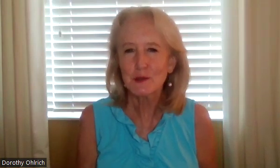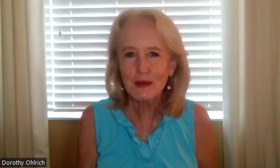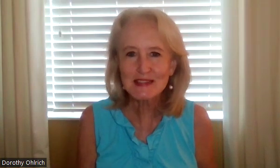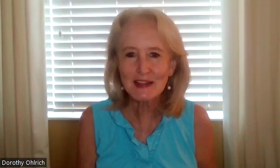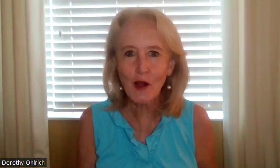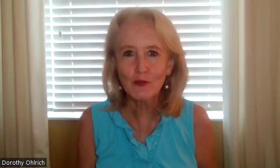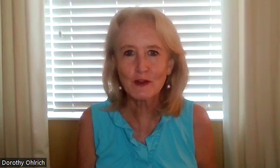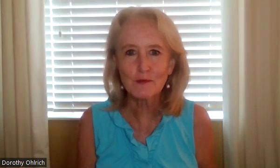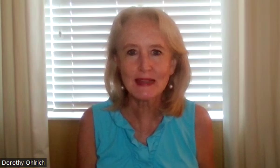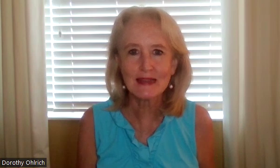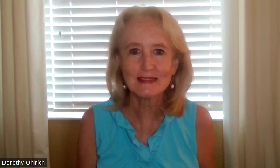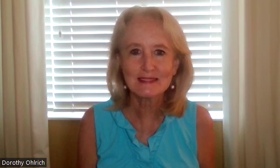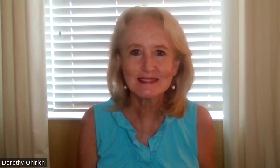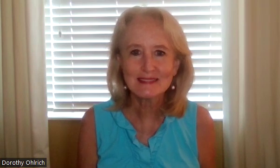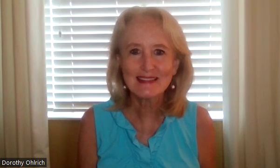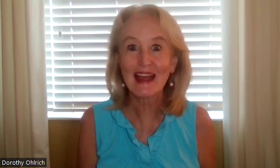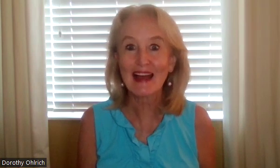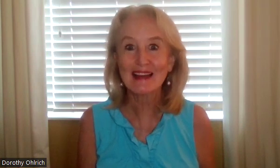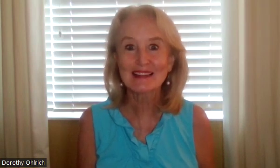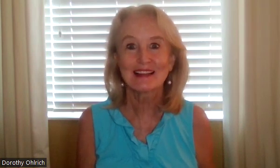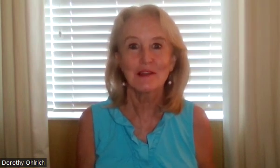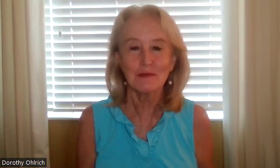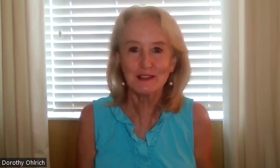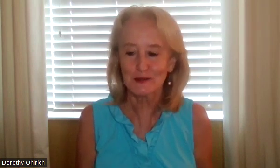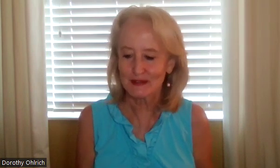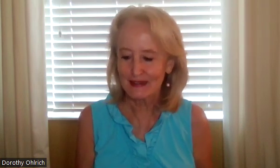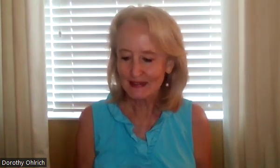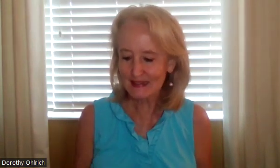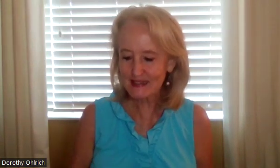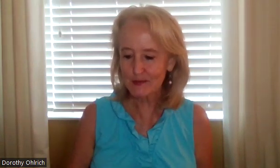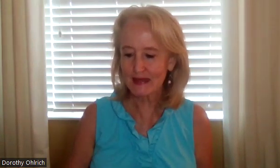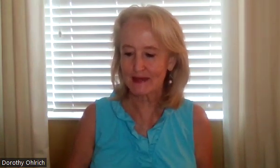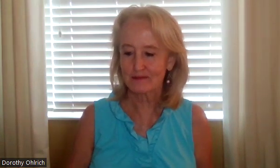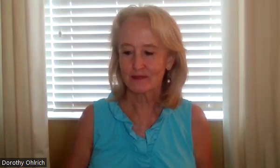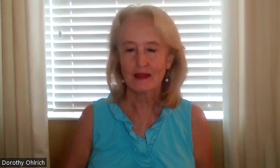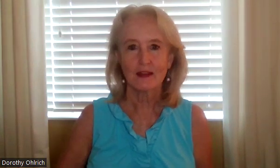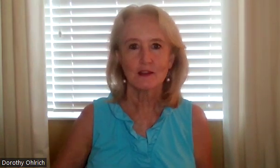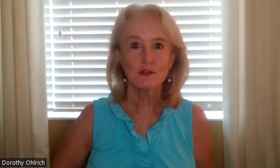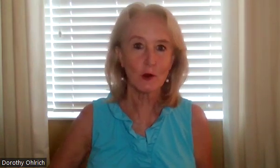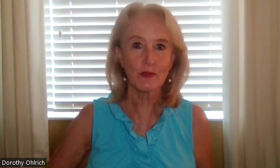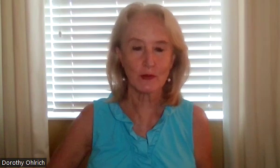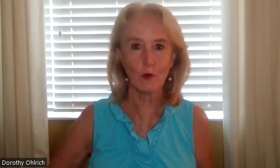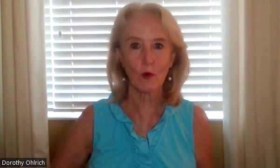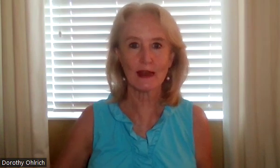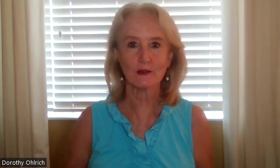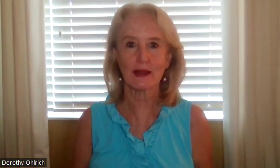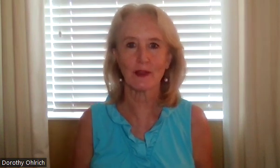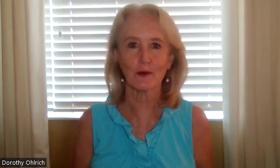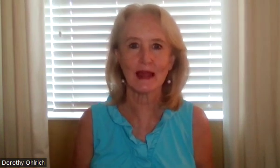you want to sing all 3 of them again? Yeah, me too. Let's sing them again. Start with The More We Get Together, okay?